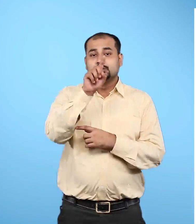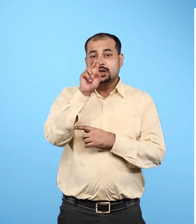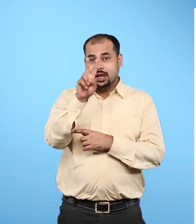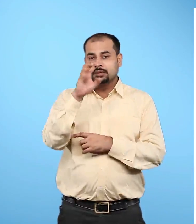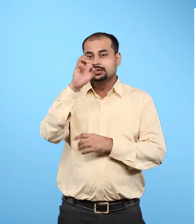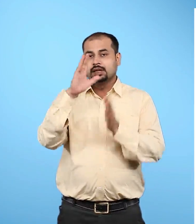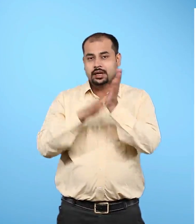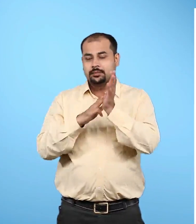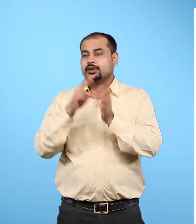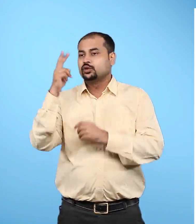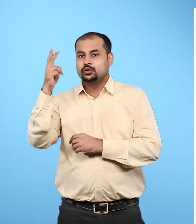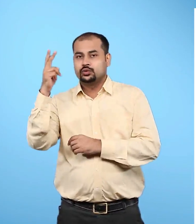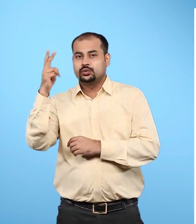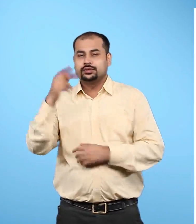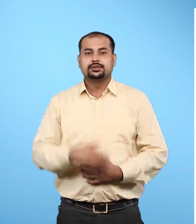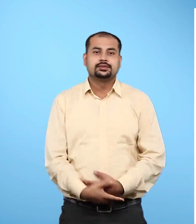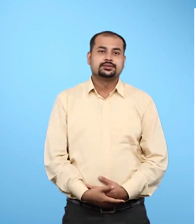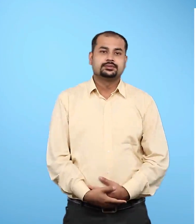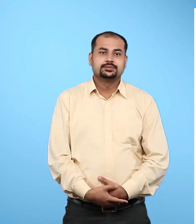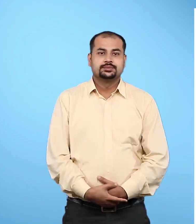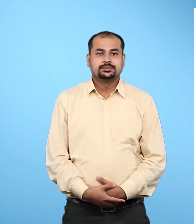12 square centimeters.